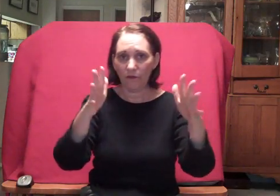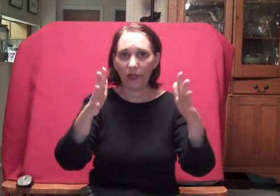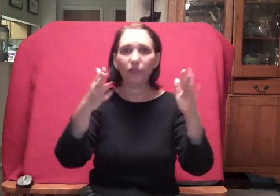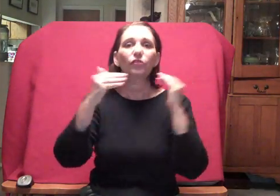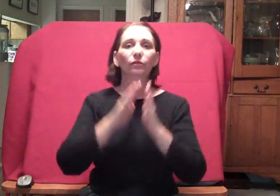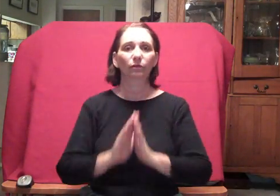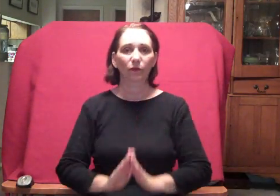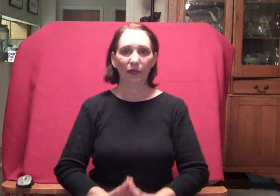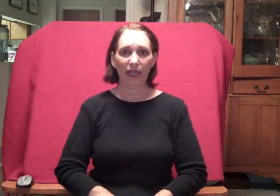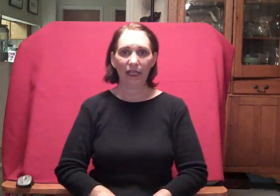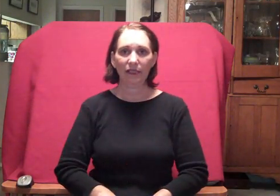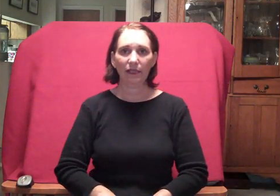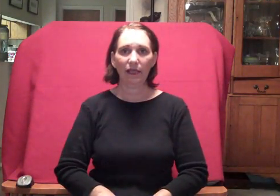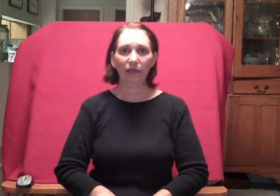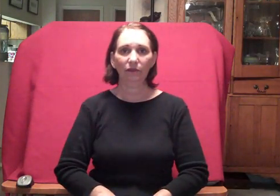I'll finish, put my hands down,